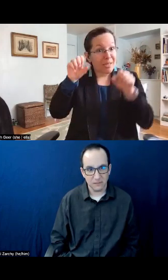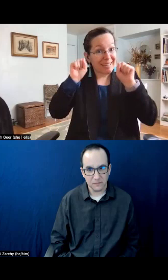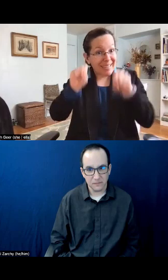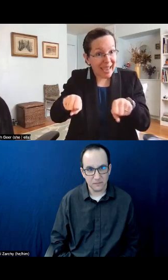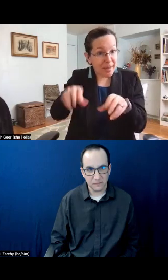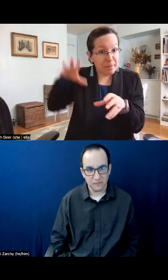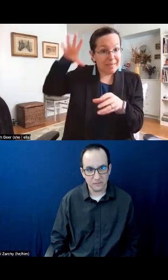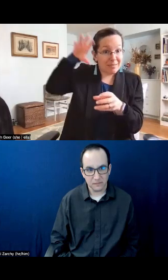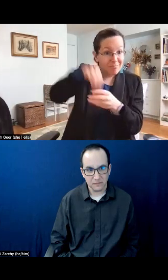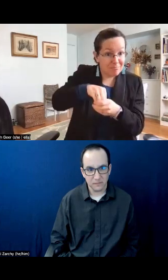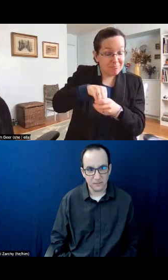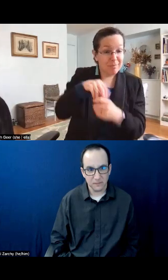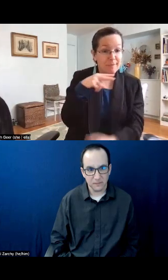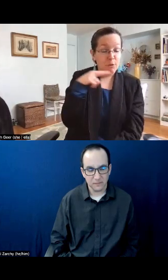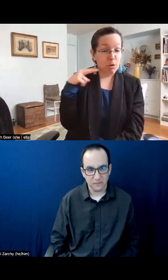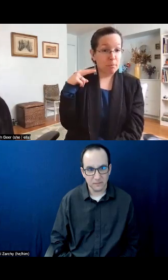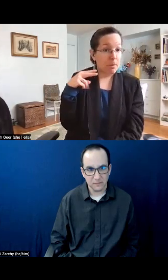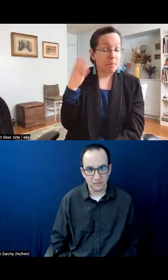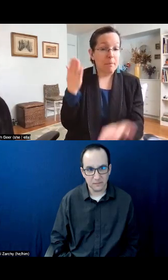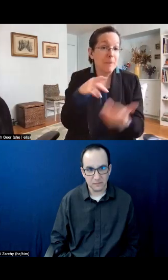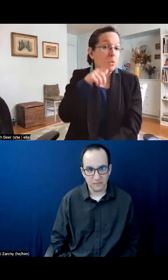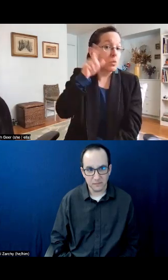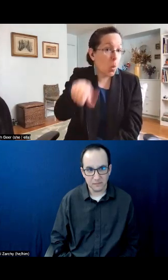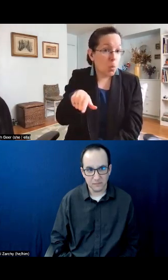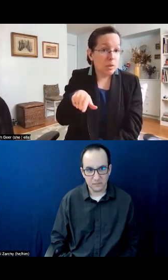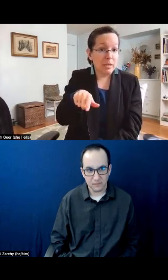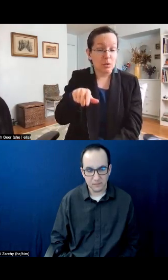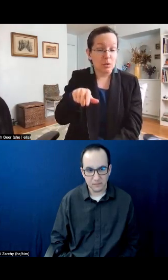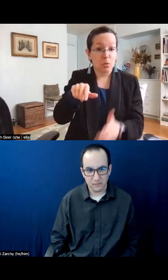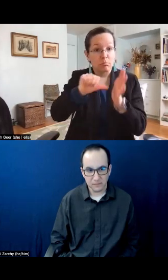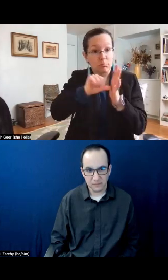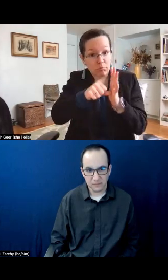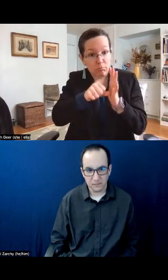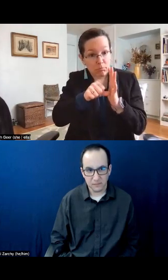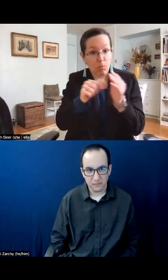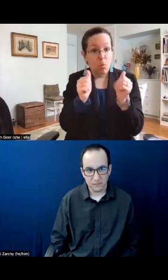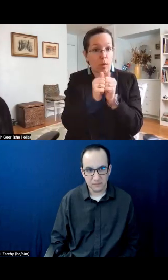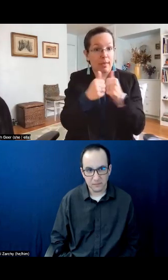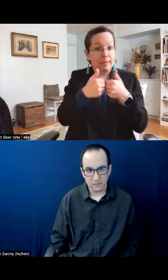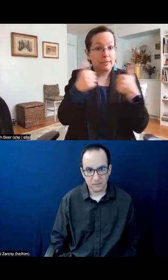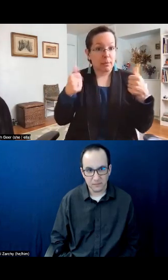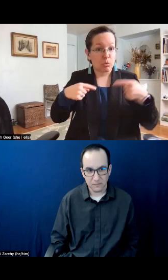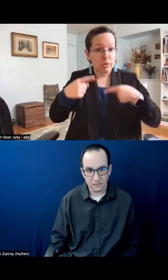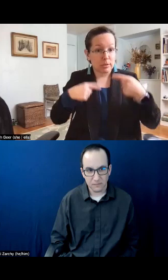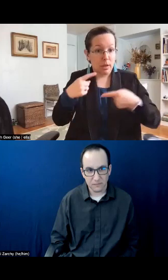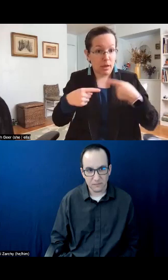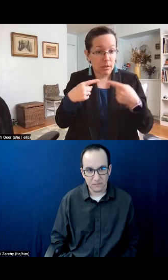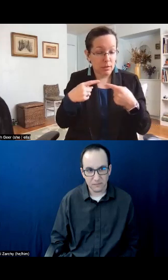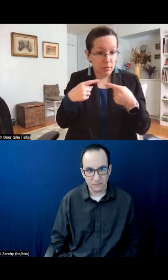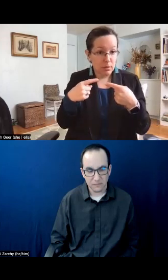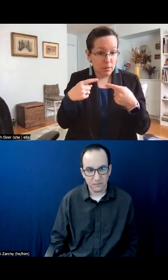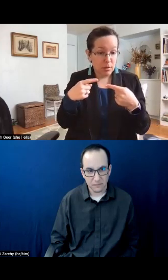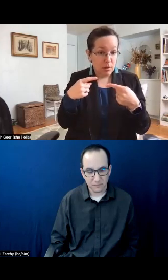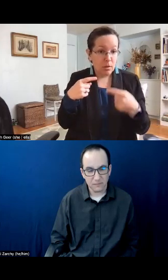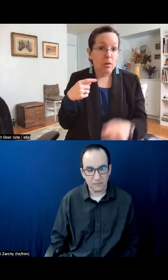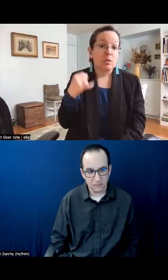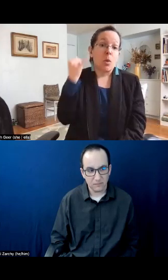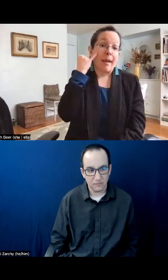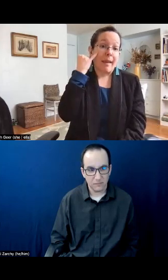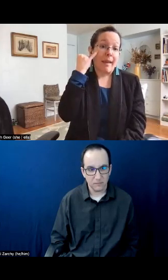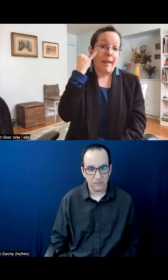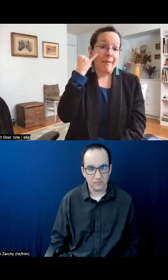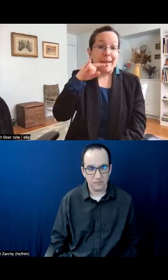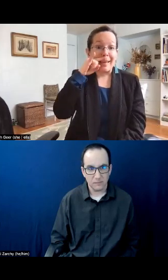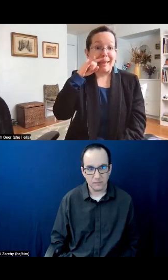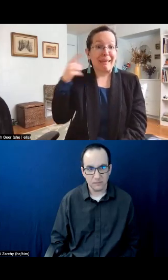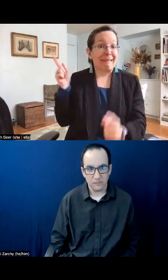manner. You can't just ask them who hit whom, but some of this information may actually be implied or rather inherent in the